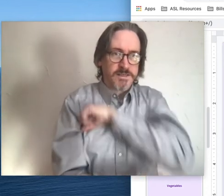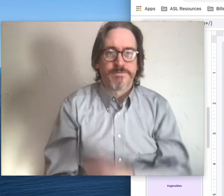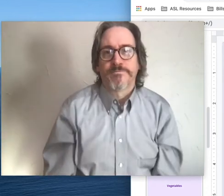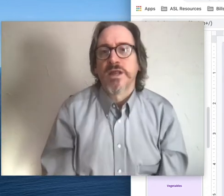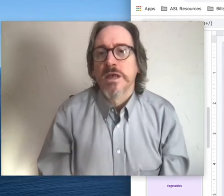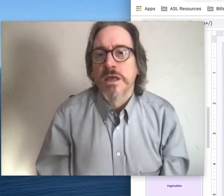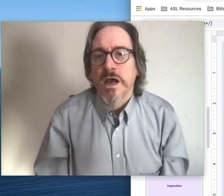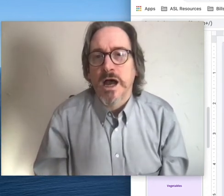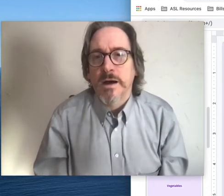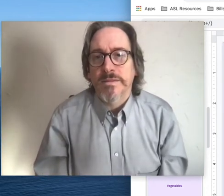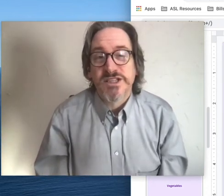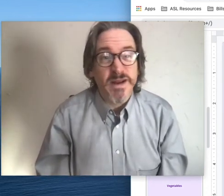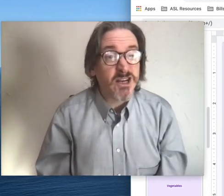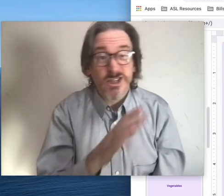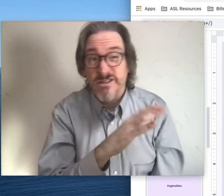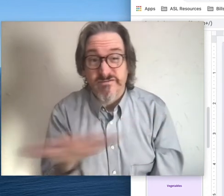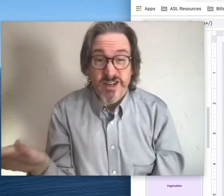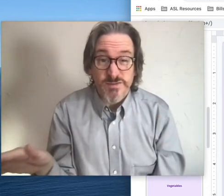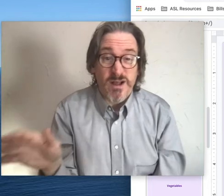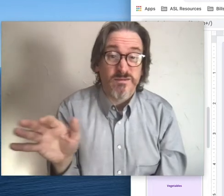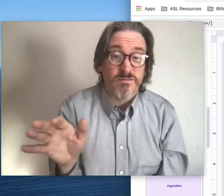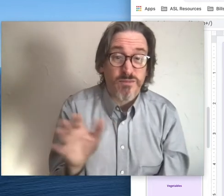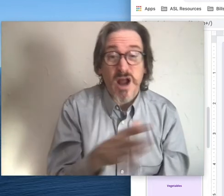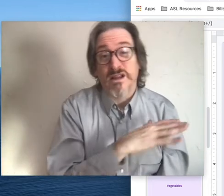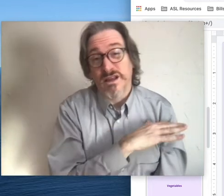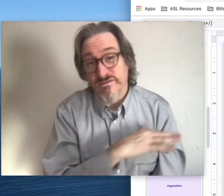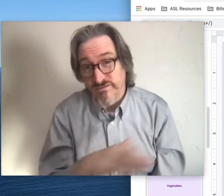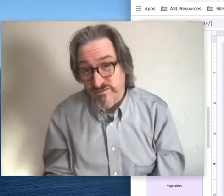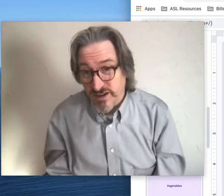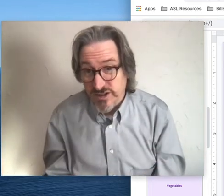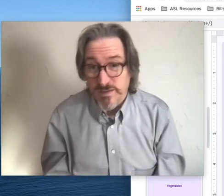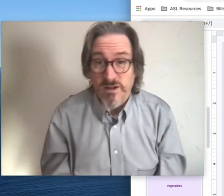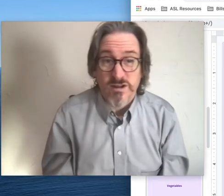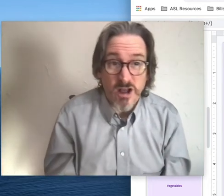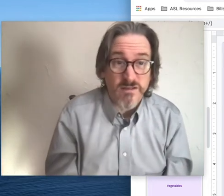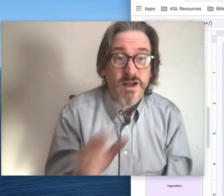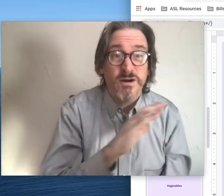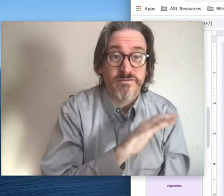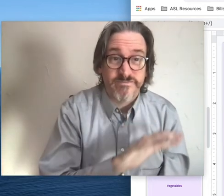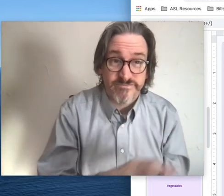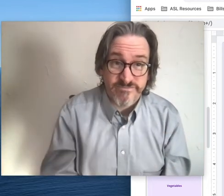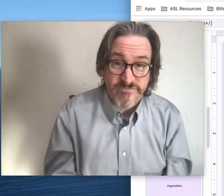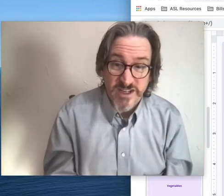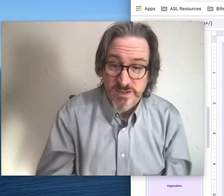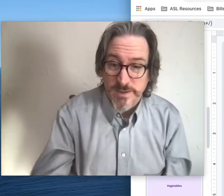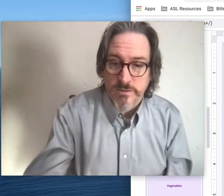this. Spinach, fingerspell. Broccoli, fingerspell.